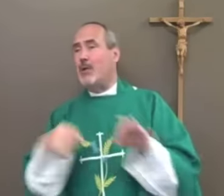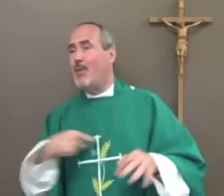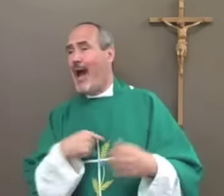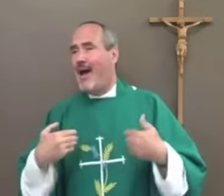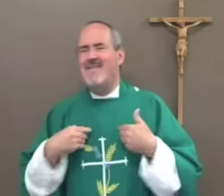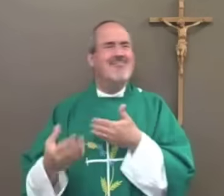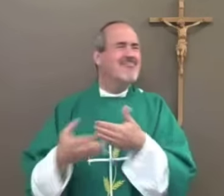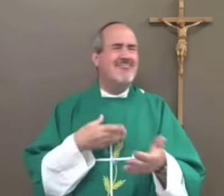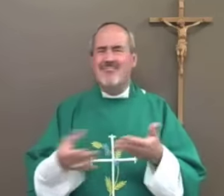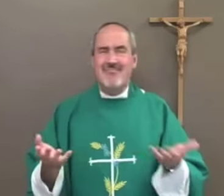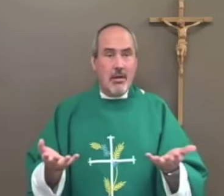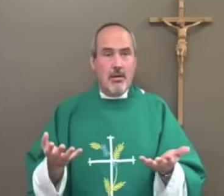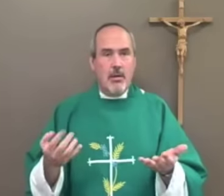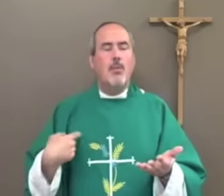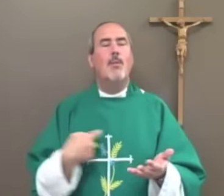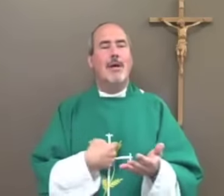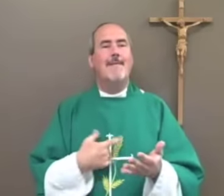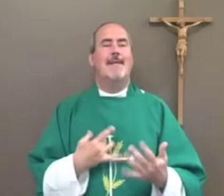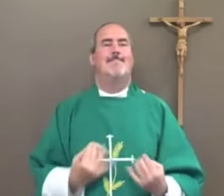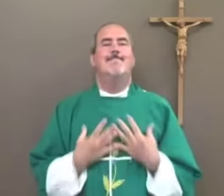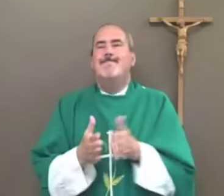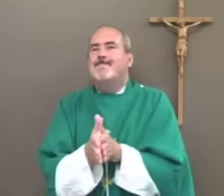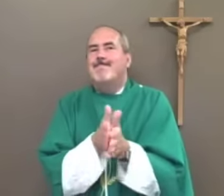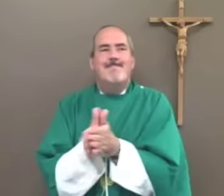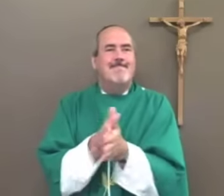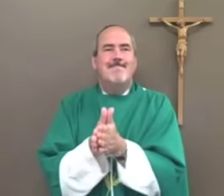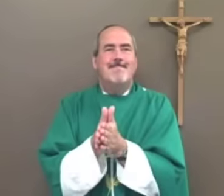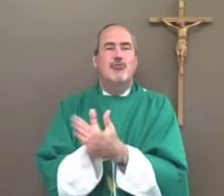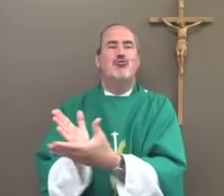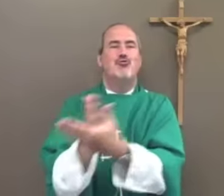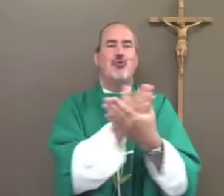our vocation or our education, we can still